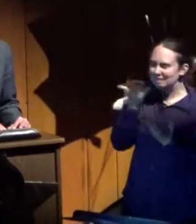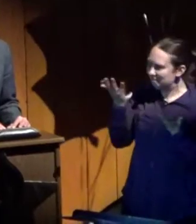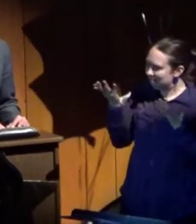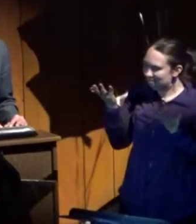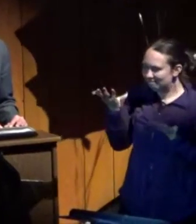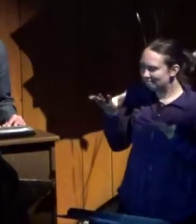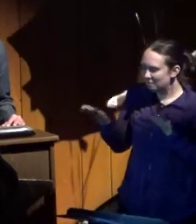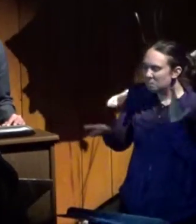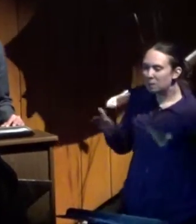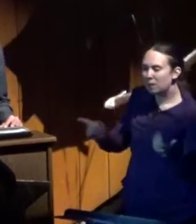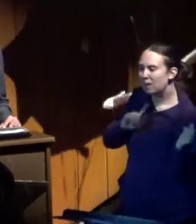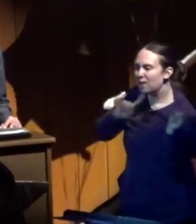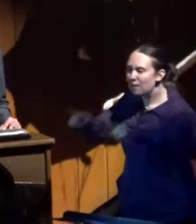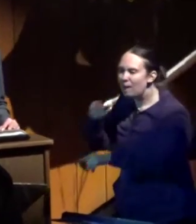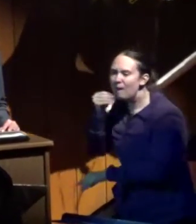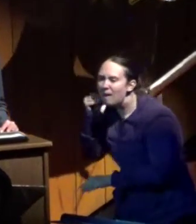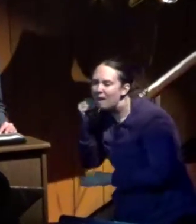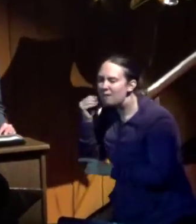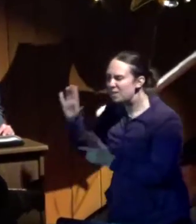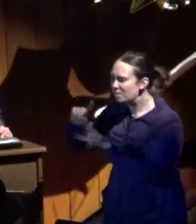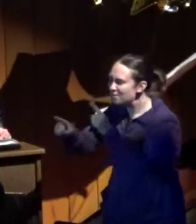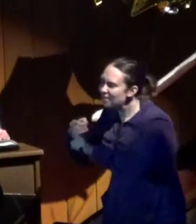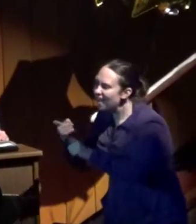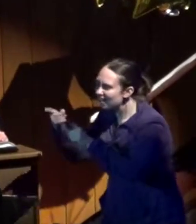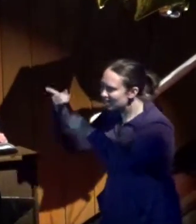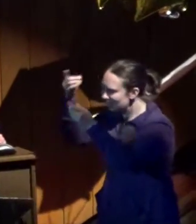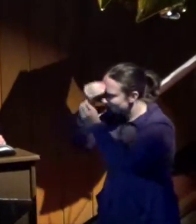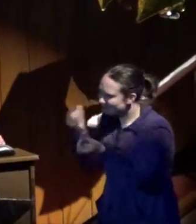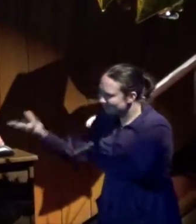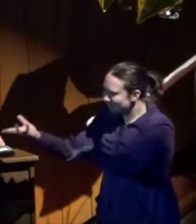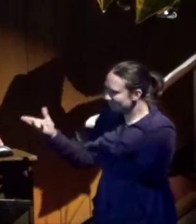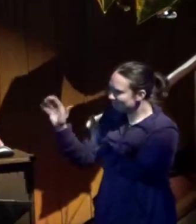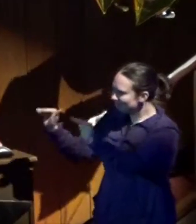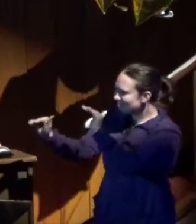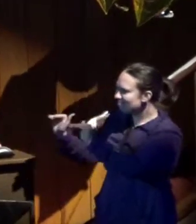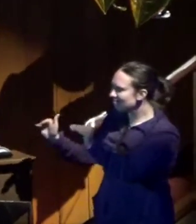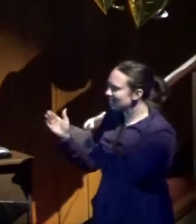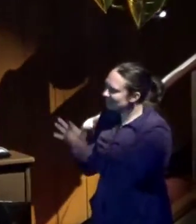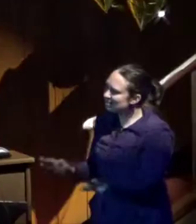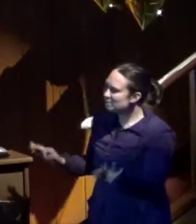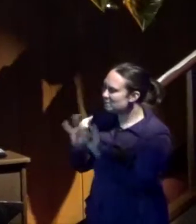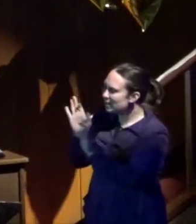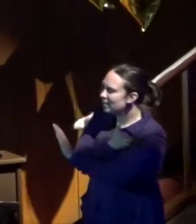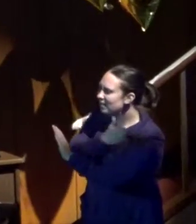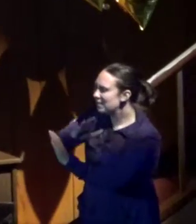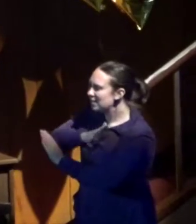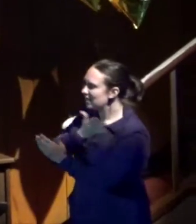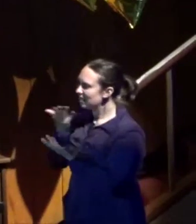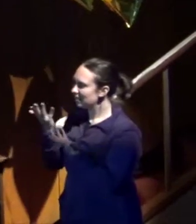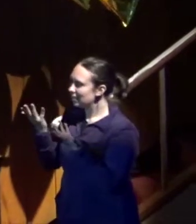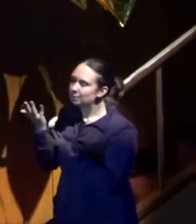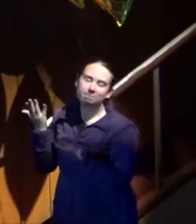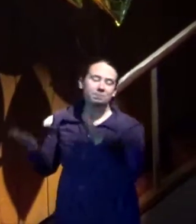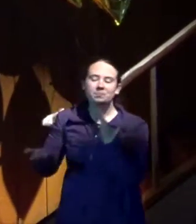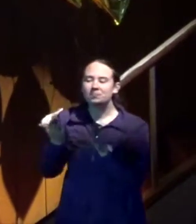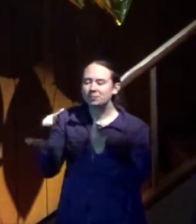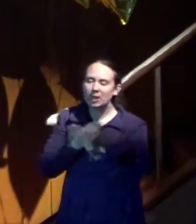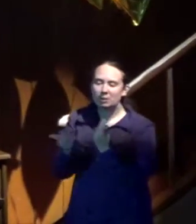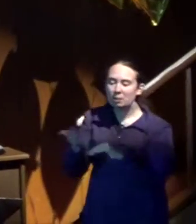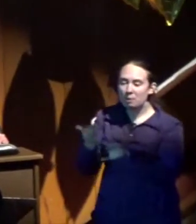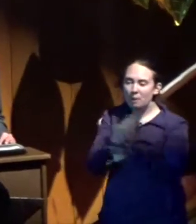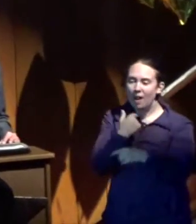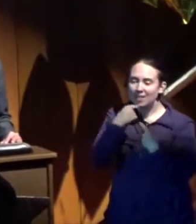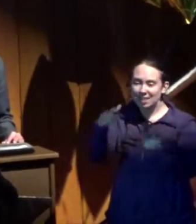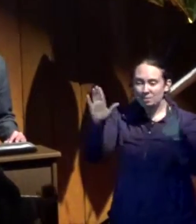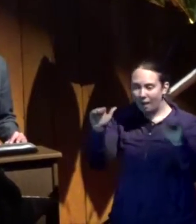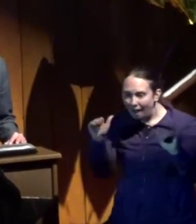other states that maybe you've got to keep, make and keep now. So before I say my